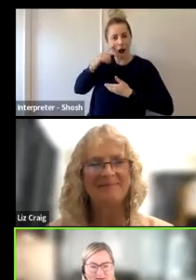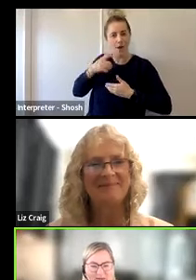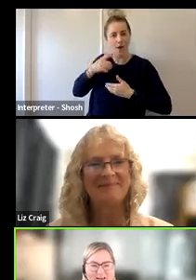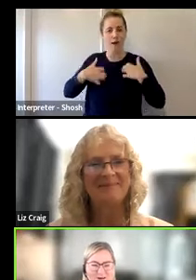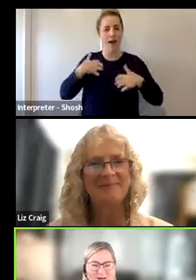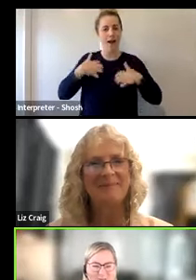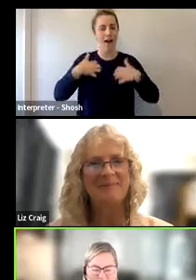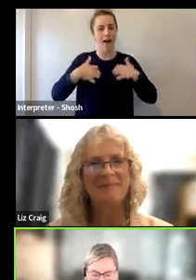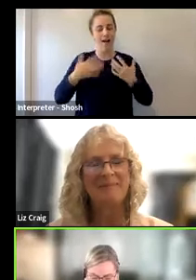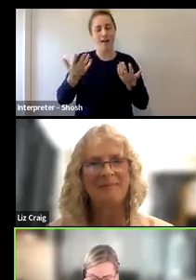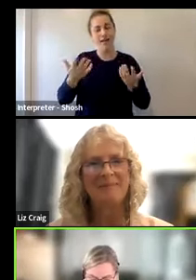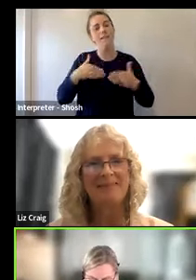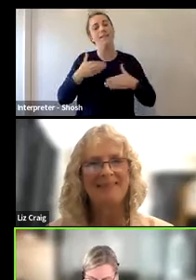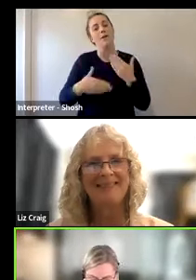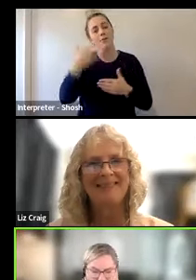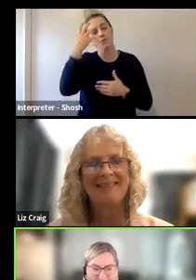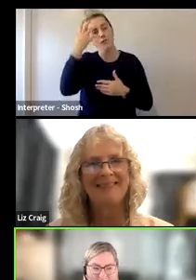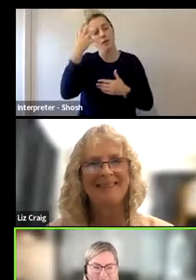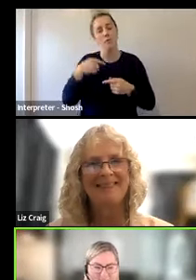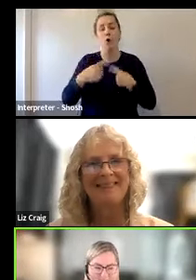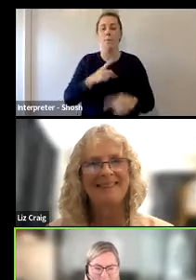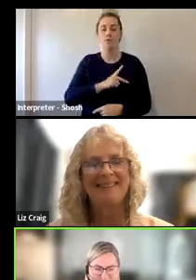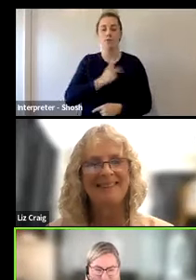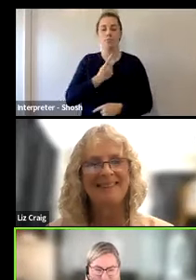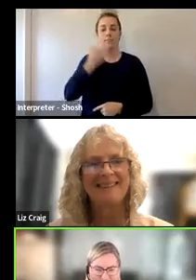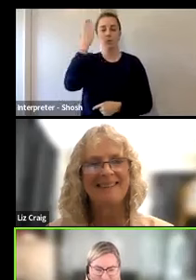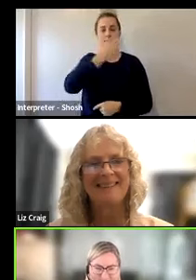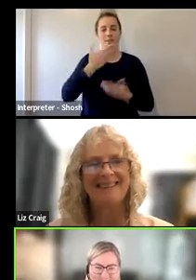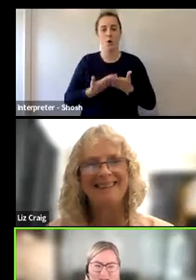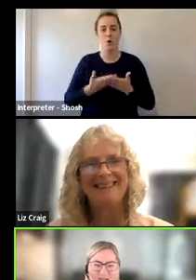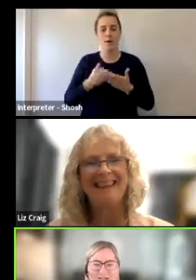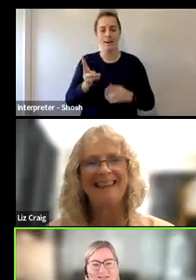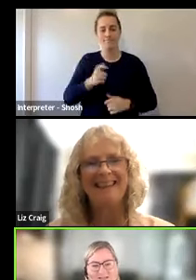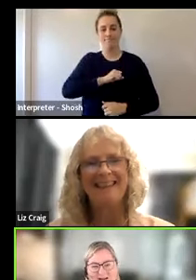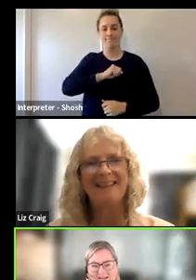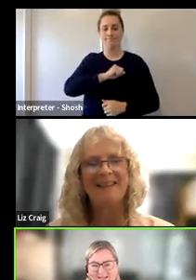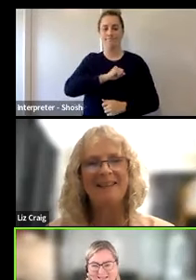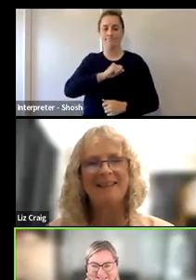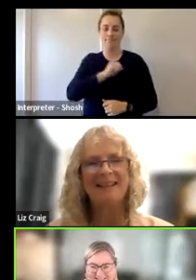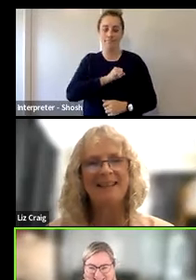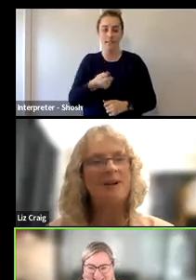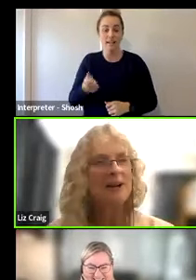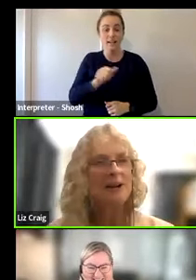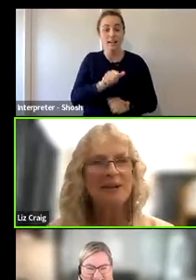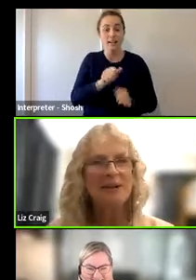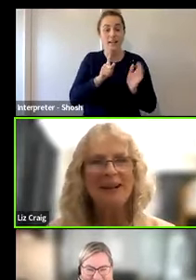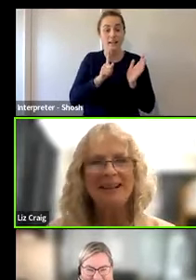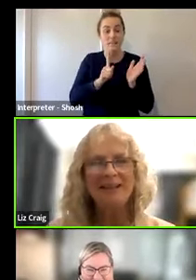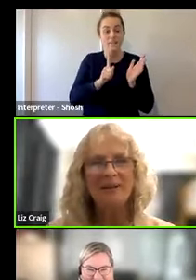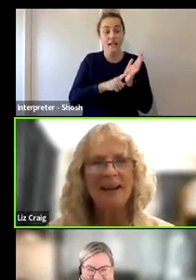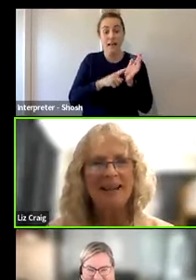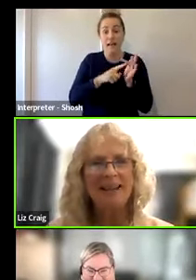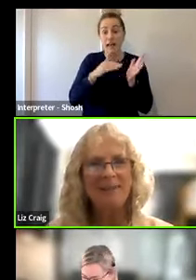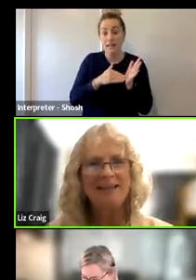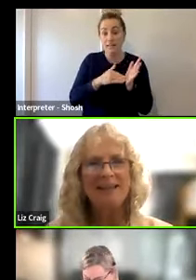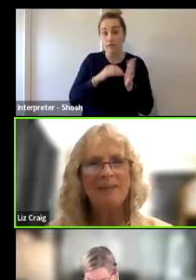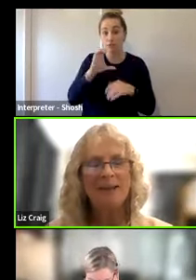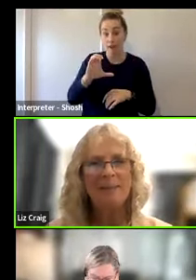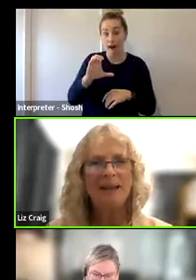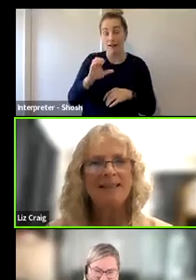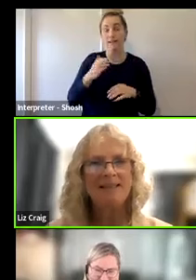Sorry, carrying on. We'll get back to professionalism now. Thank you, team. Liz, Craig. Kia ora koutou, Liz Craig,